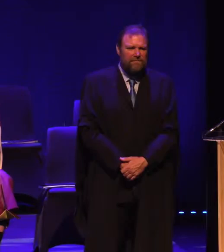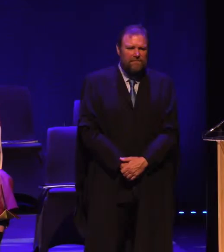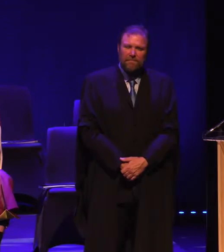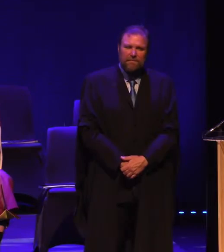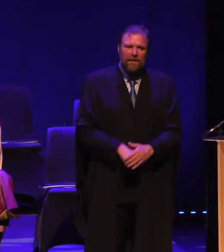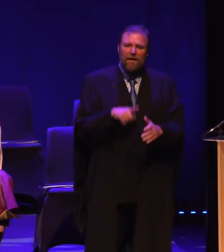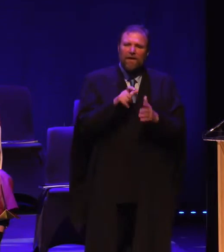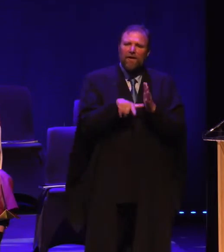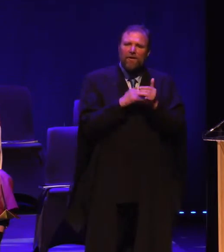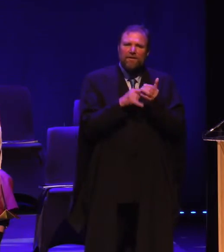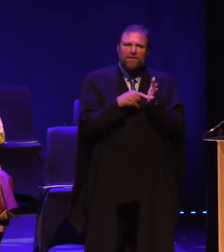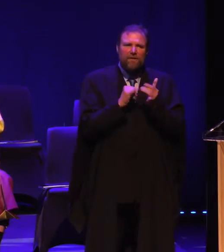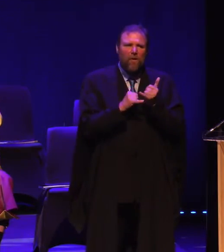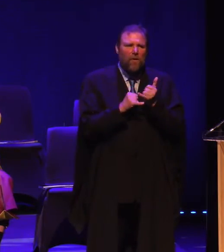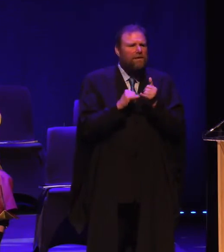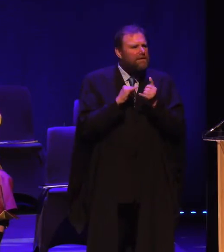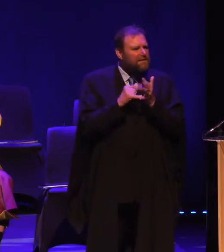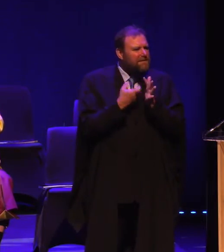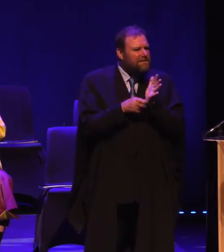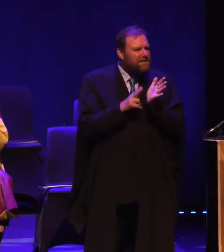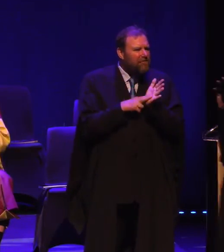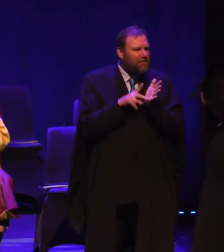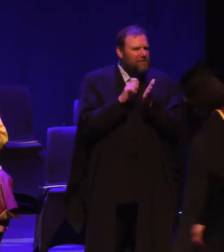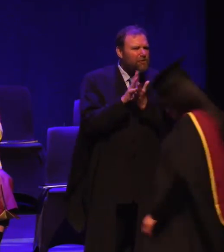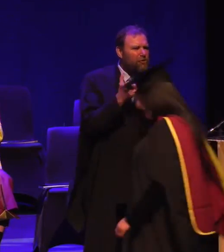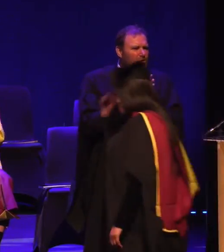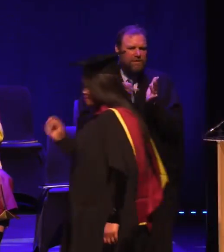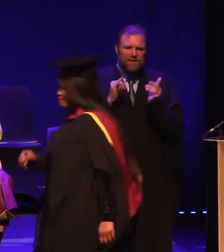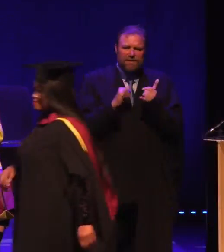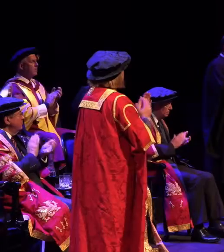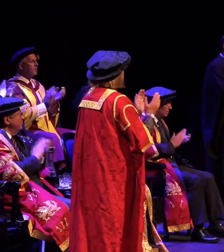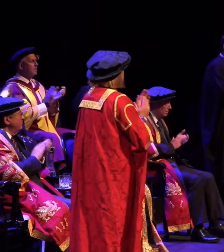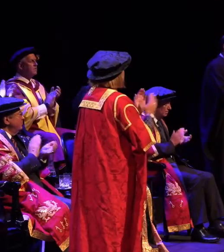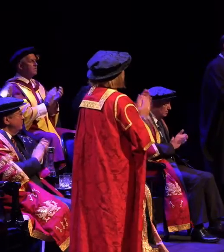Kosiso Chukowo Sarah Chinwezi.